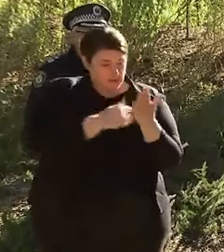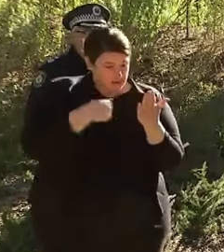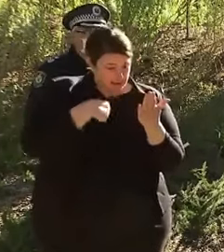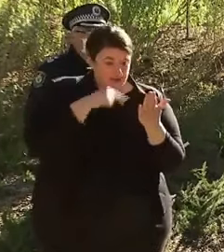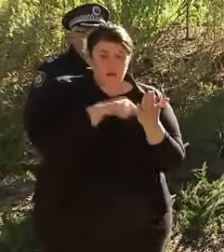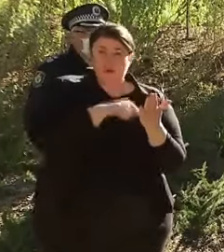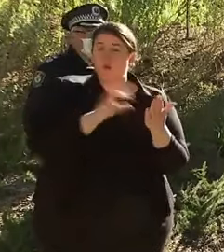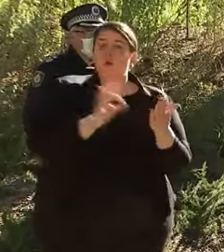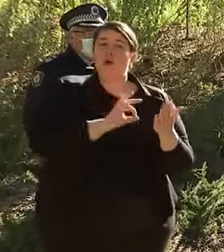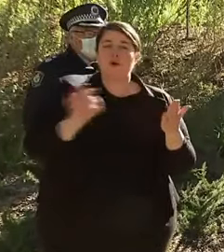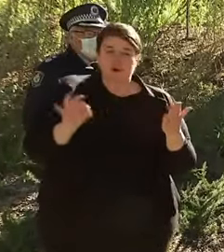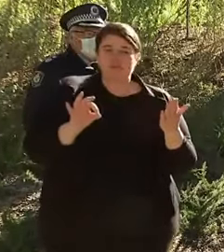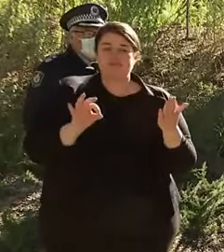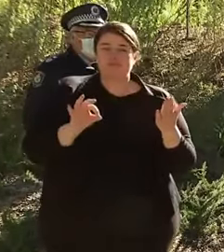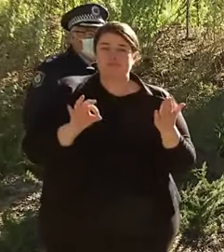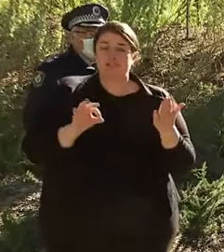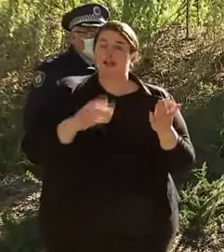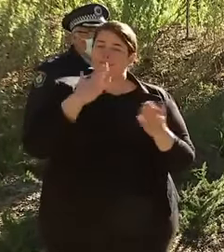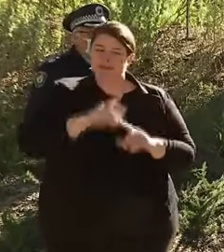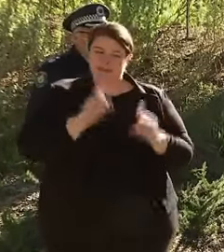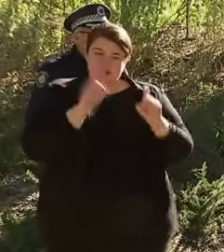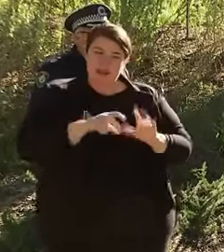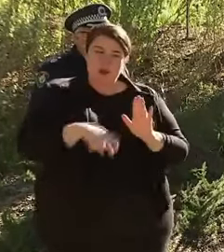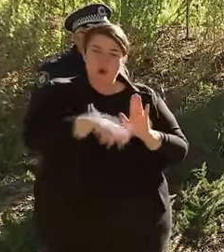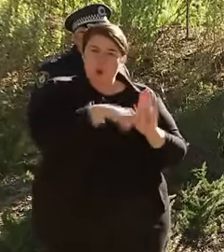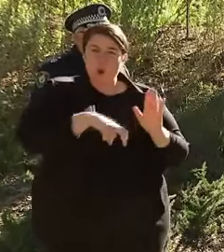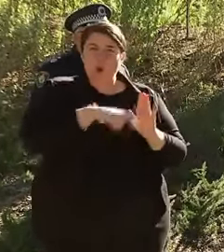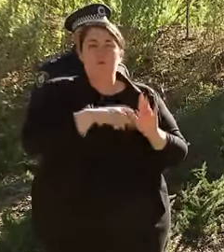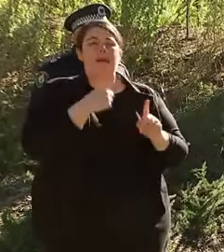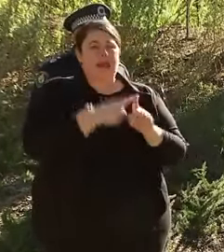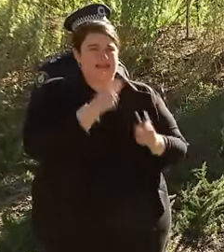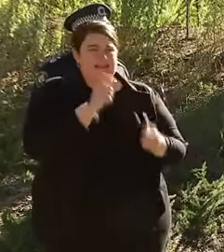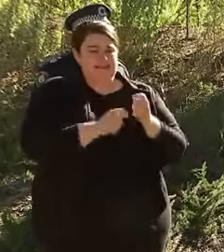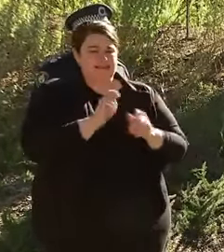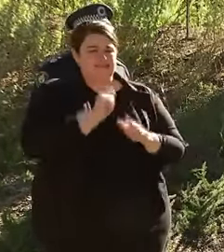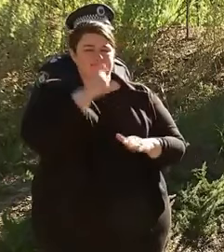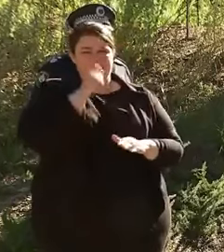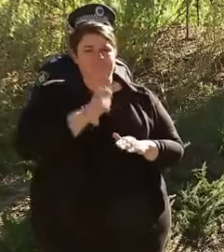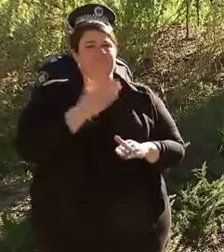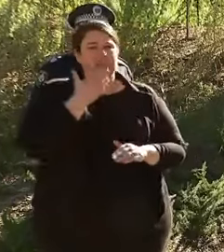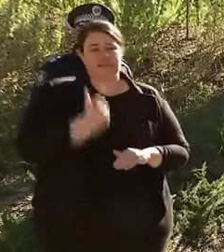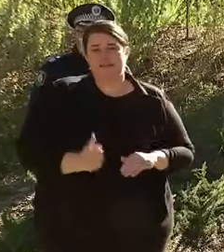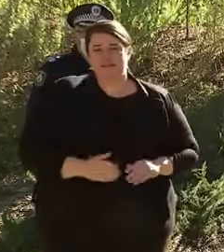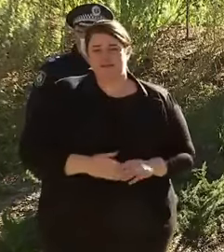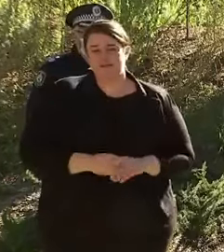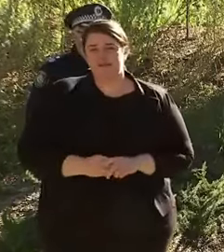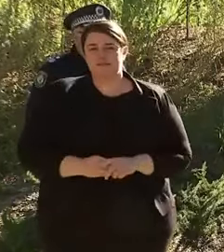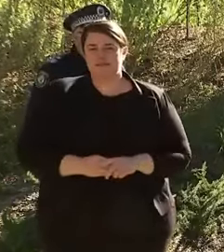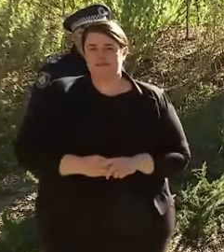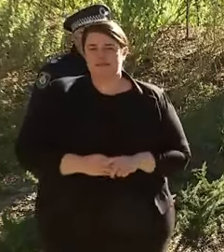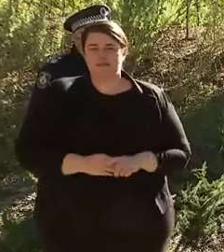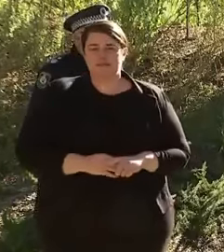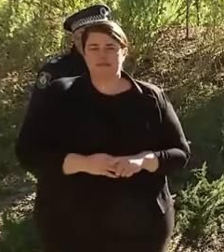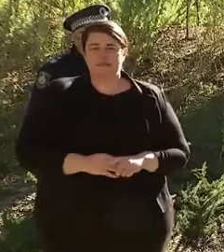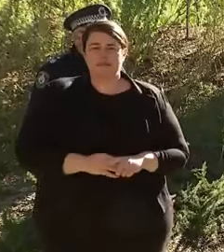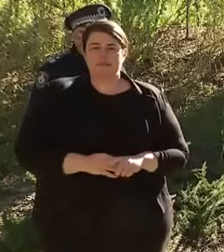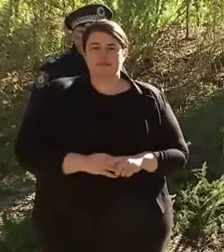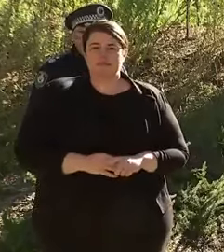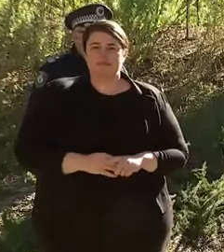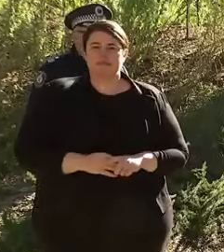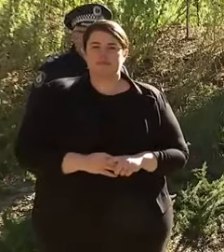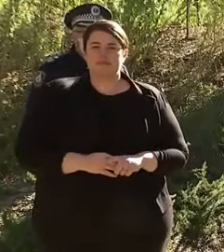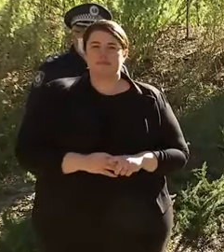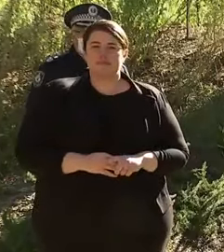flights. And we ask you to immediately isolate and get tested. I can report that the sewage